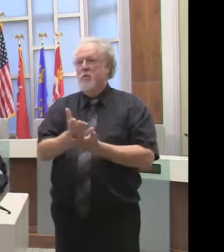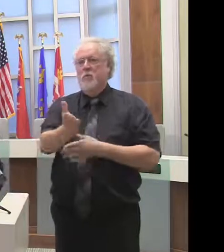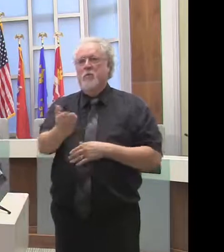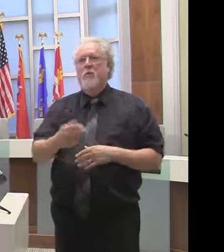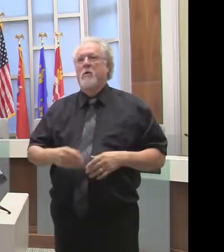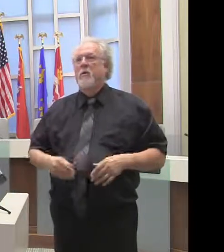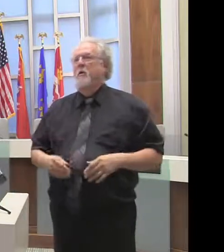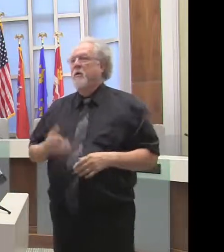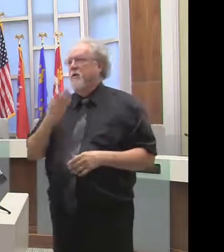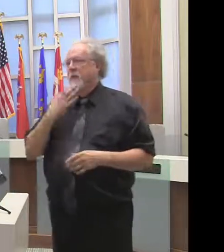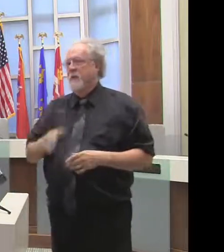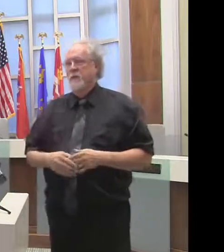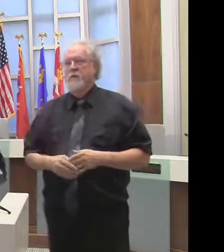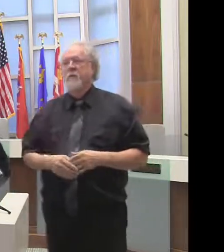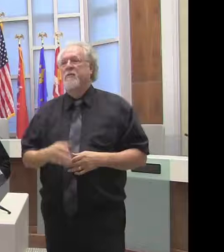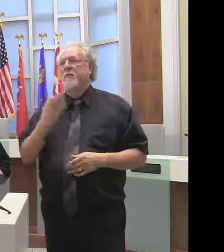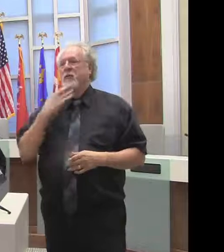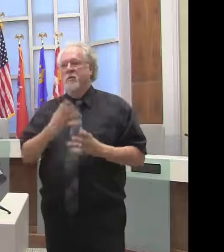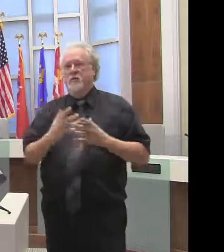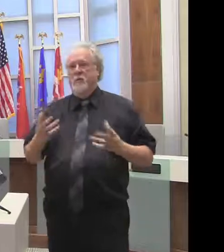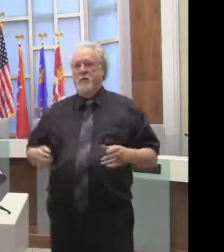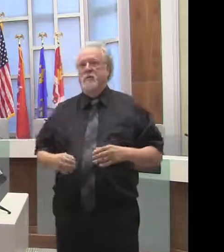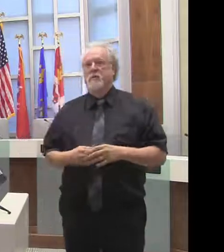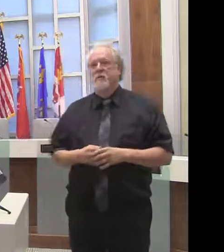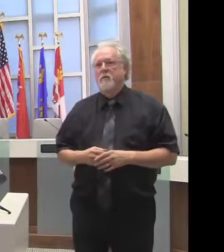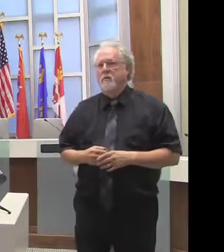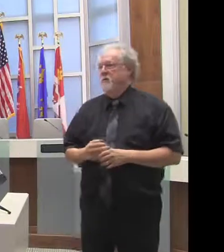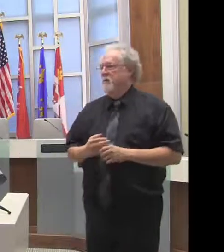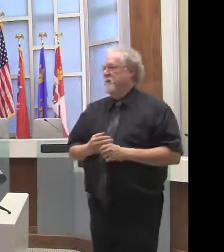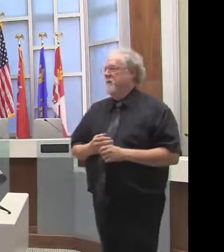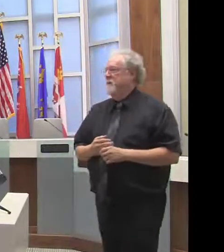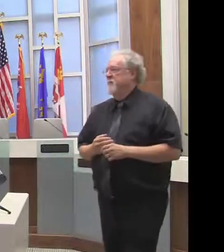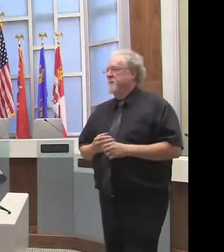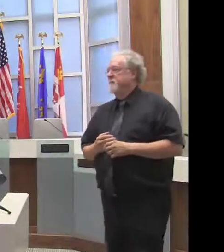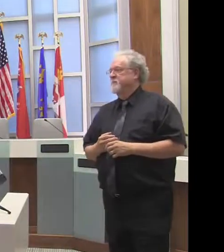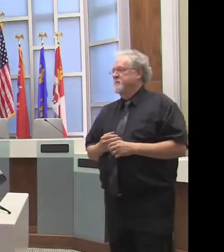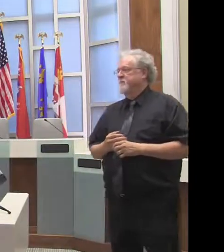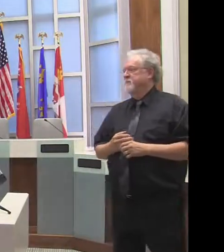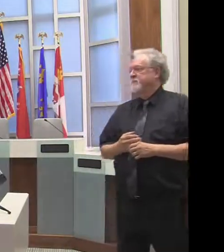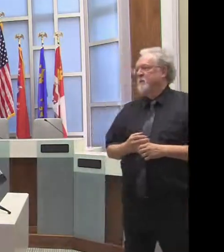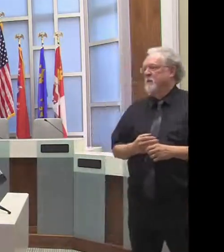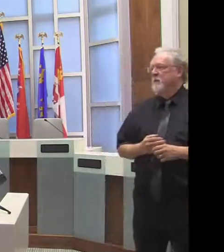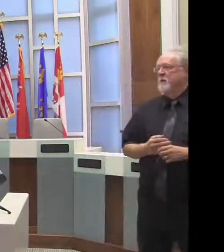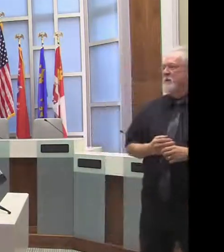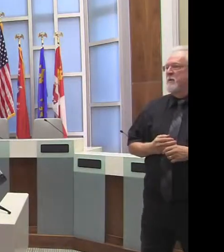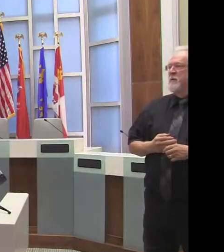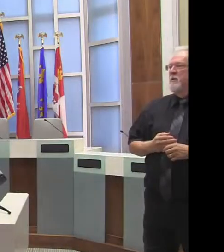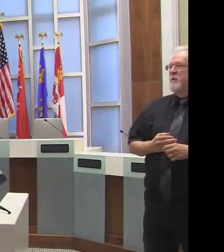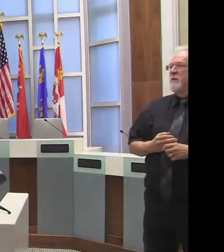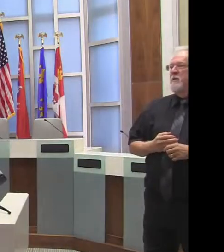Real quick, Mayor, in light of what happened last summer, Thank you so much. have y'all made any preparations with extra security?